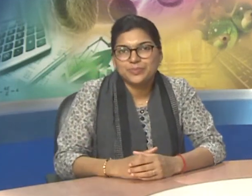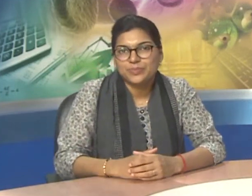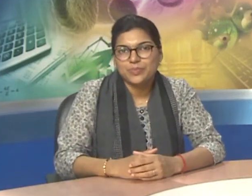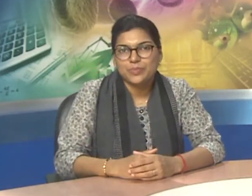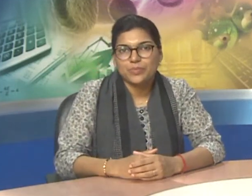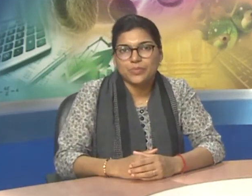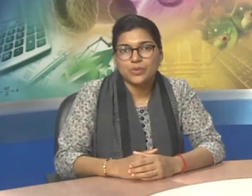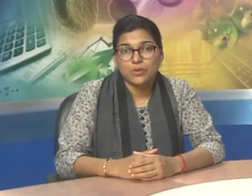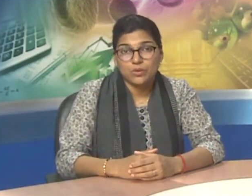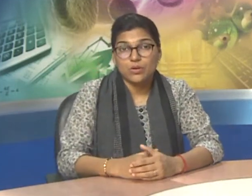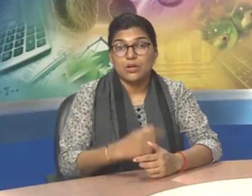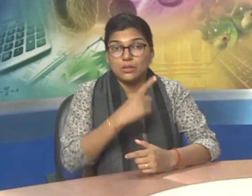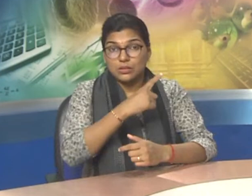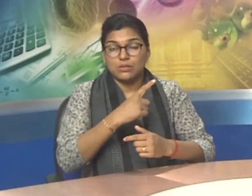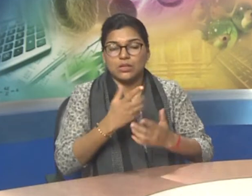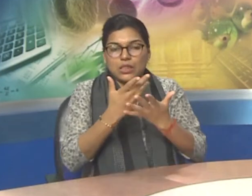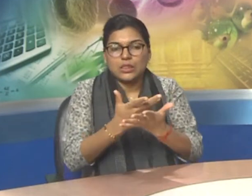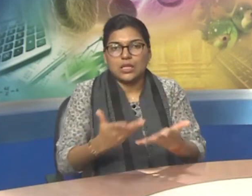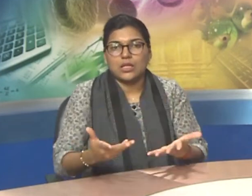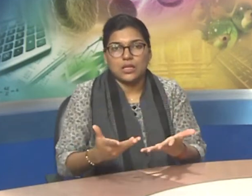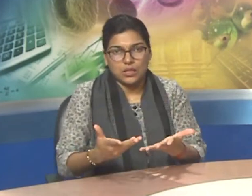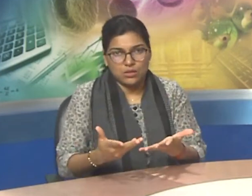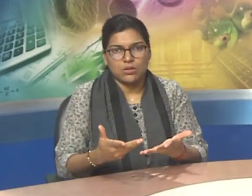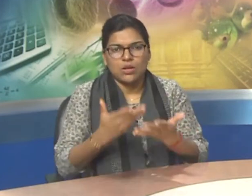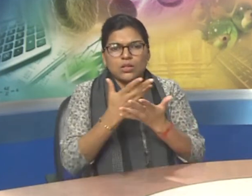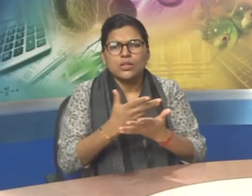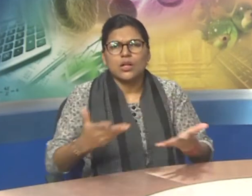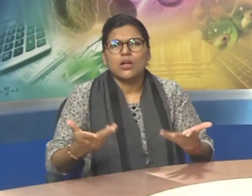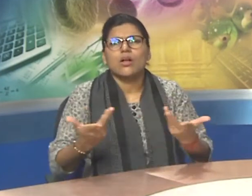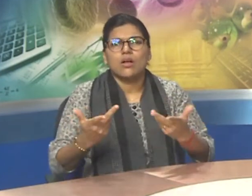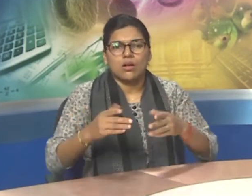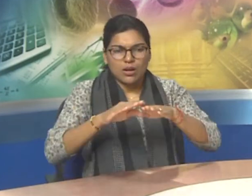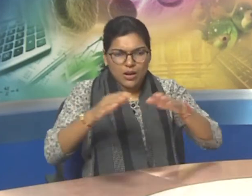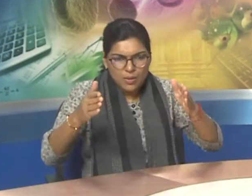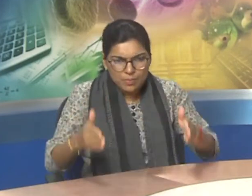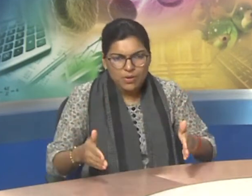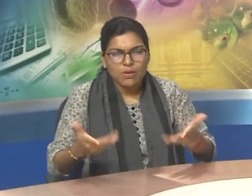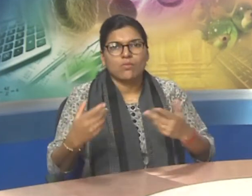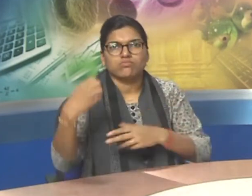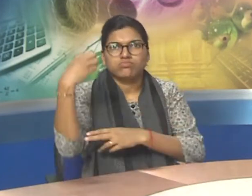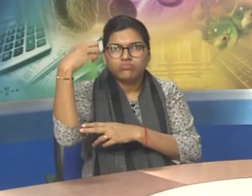furniture,